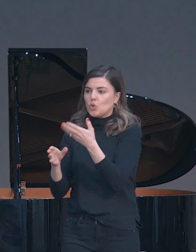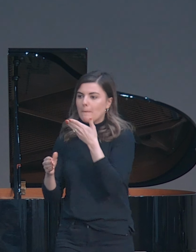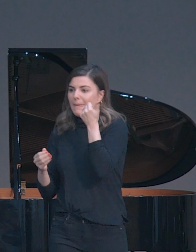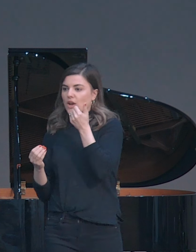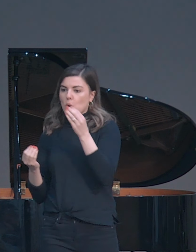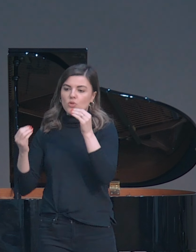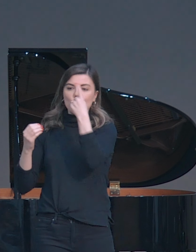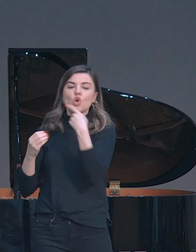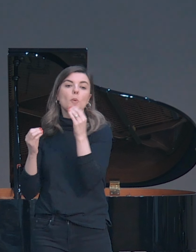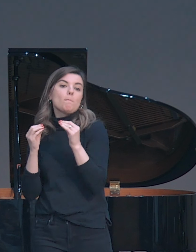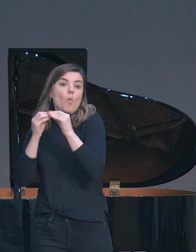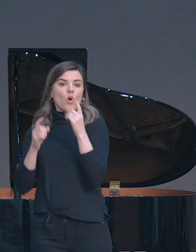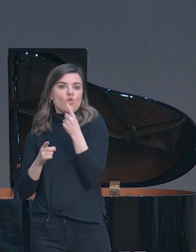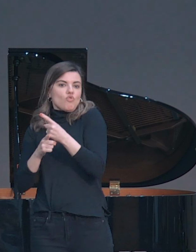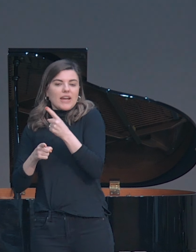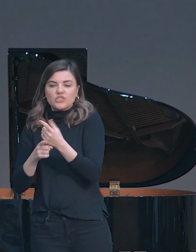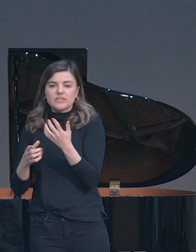righteous.